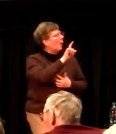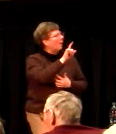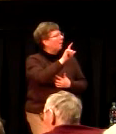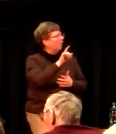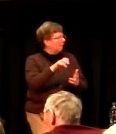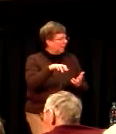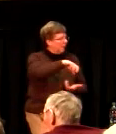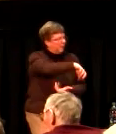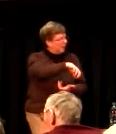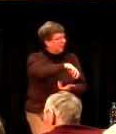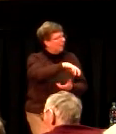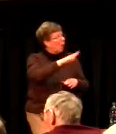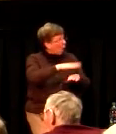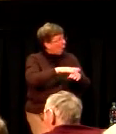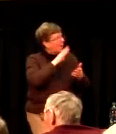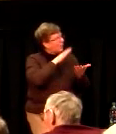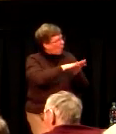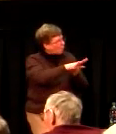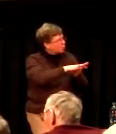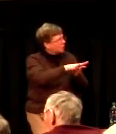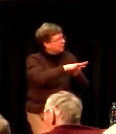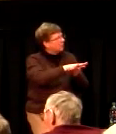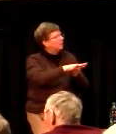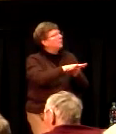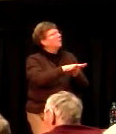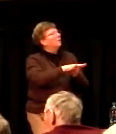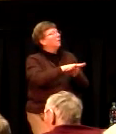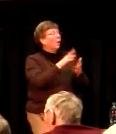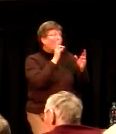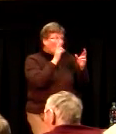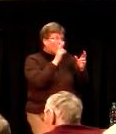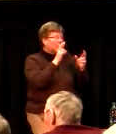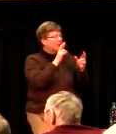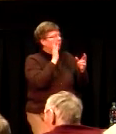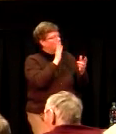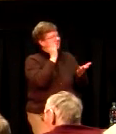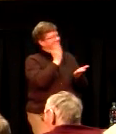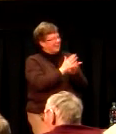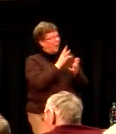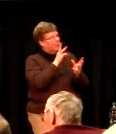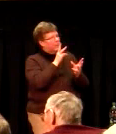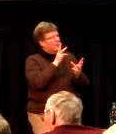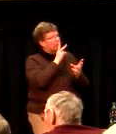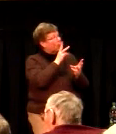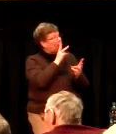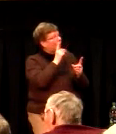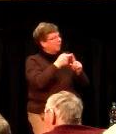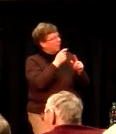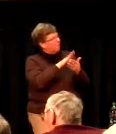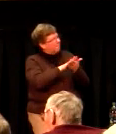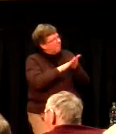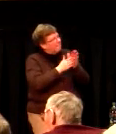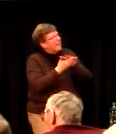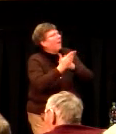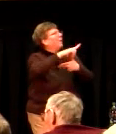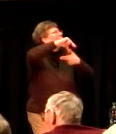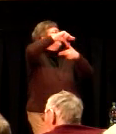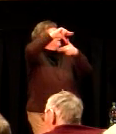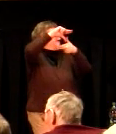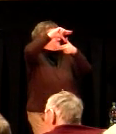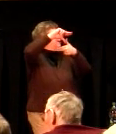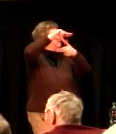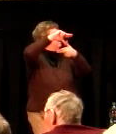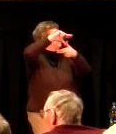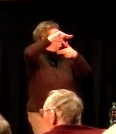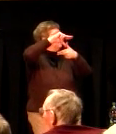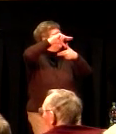front of the path of the hurricane to prevent the water from evaporating in front of it to fuel the system.